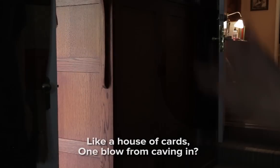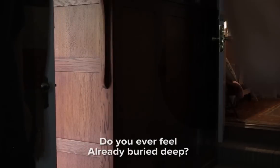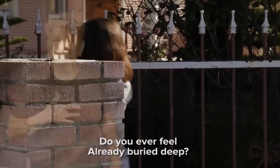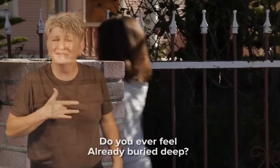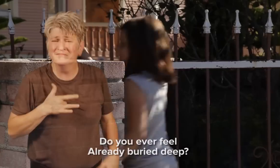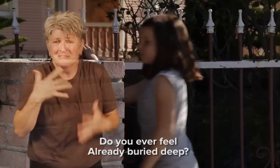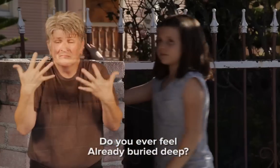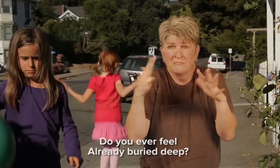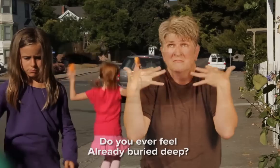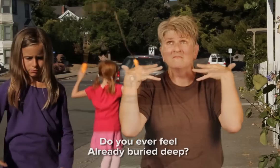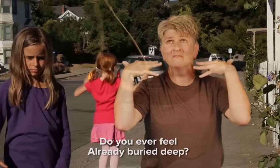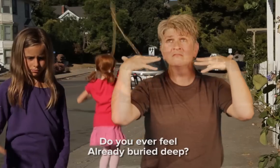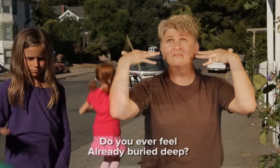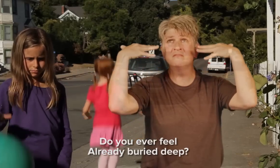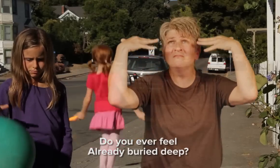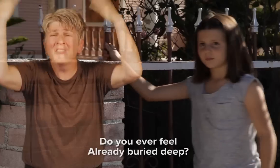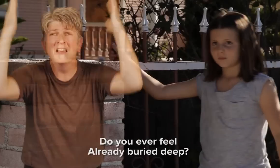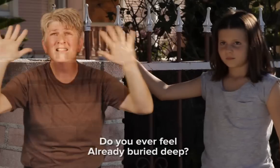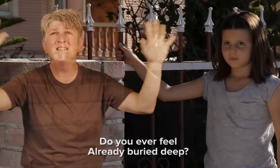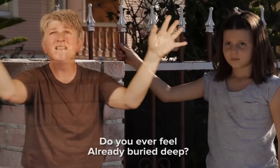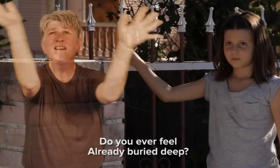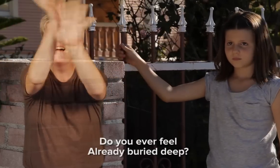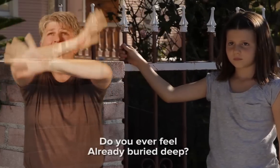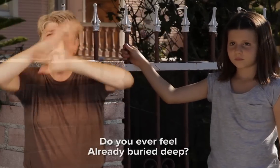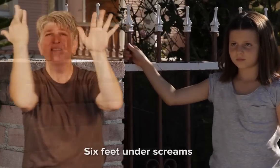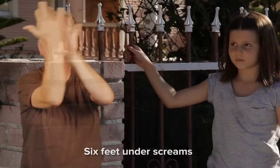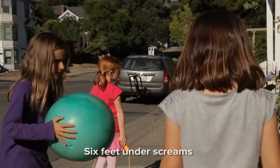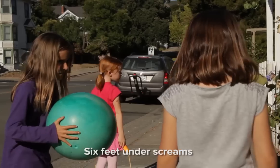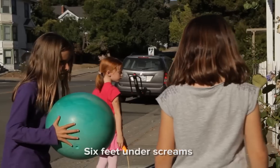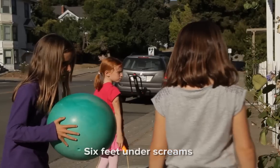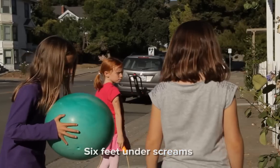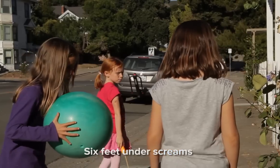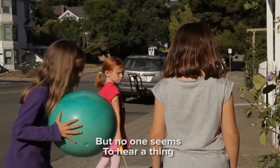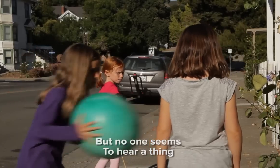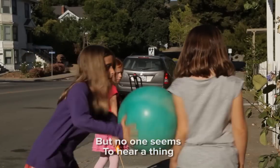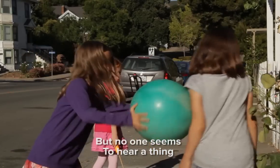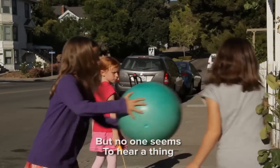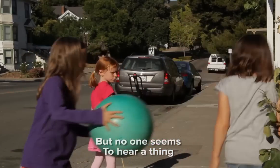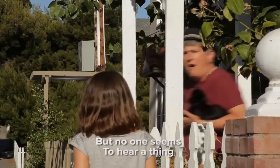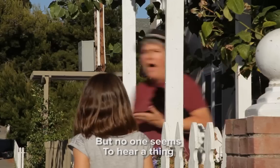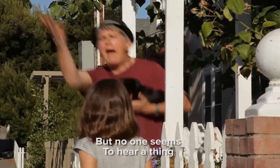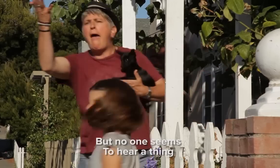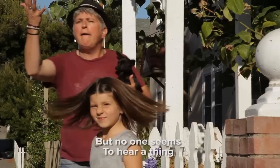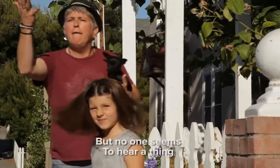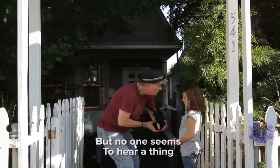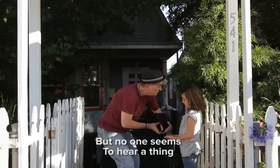Do you ever feel, already buried deep Six feet under screens and no one seems to hear a thing